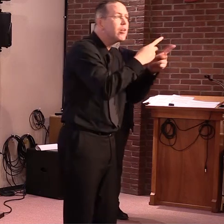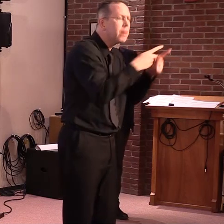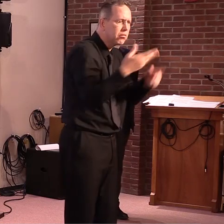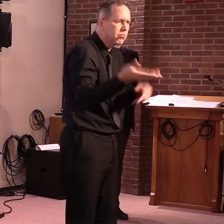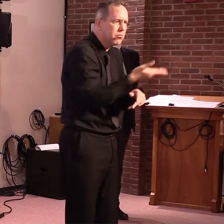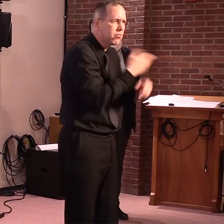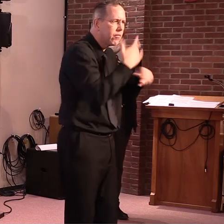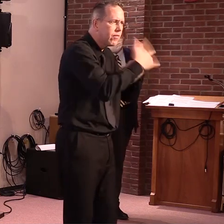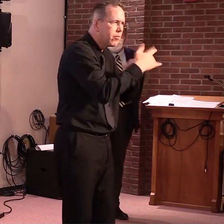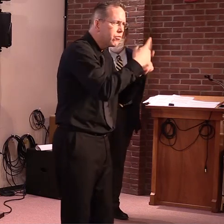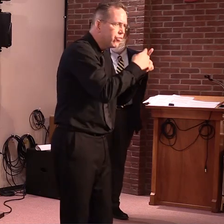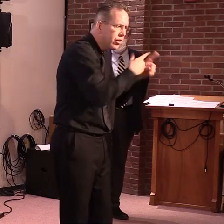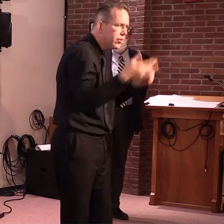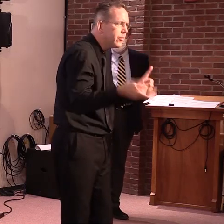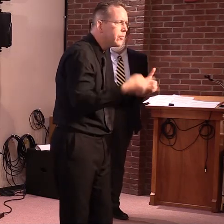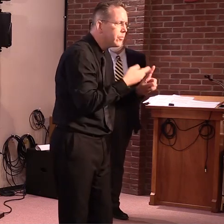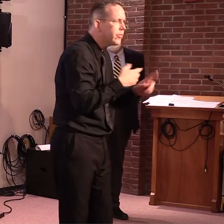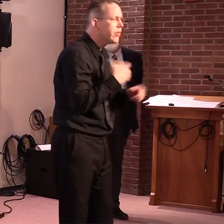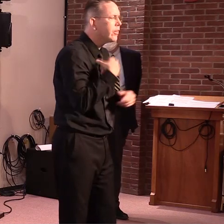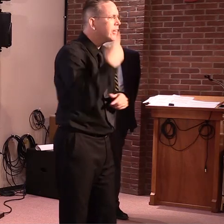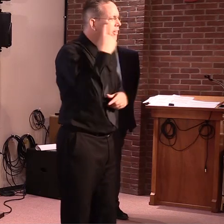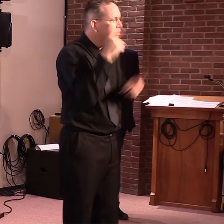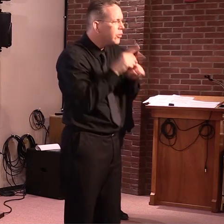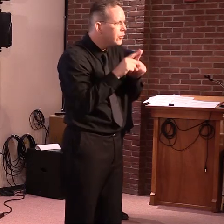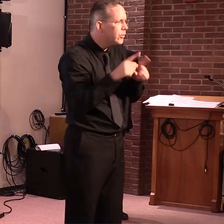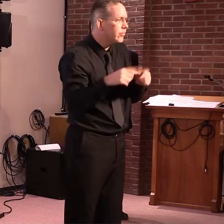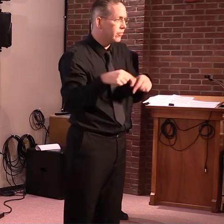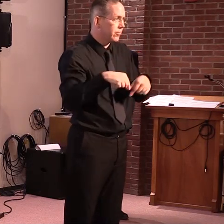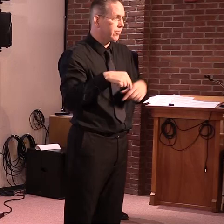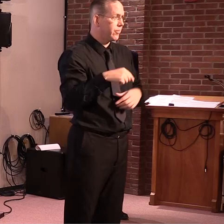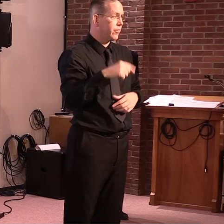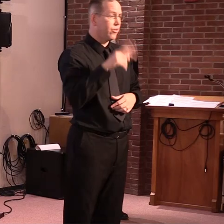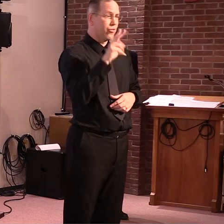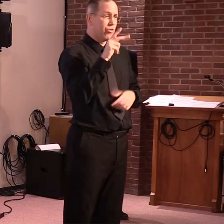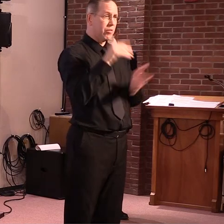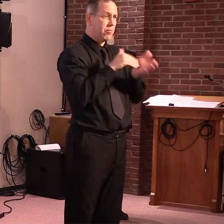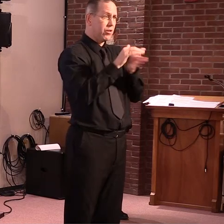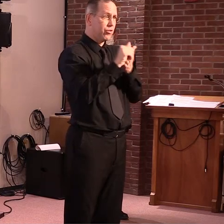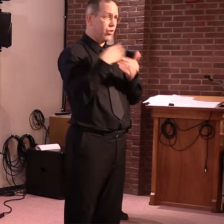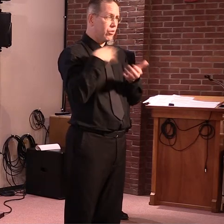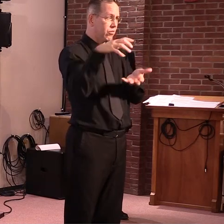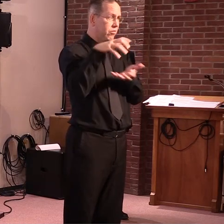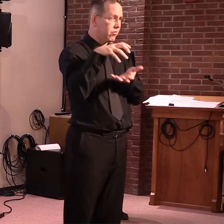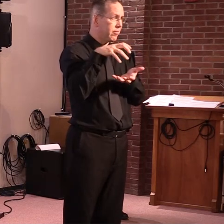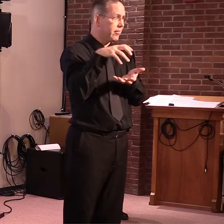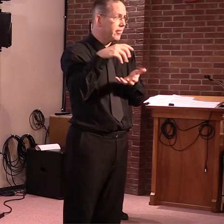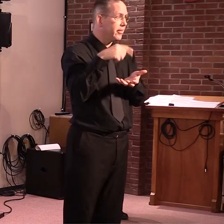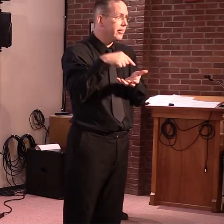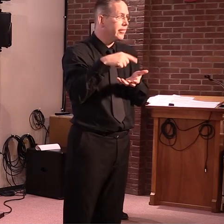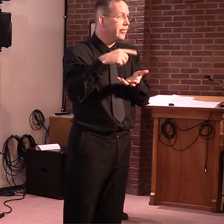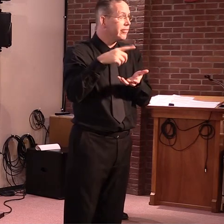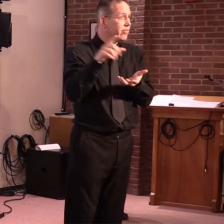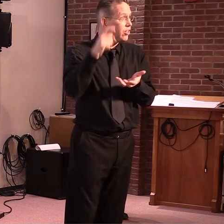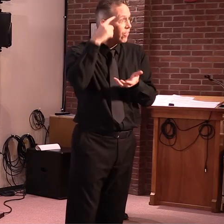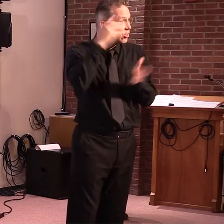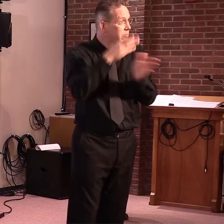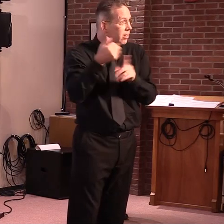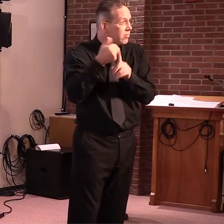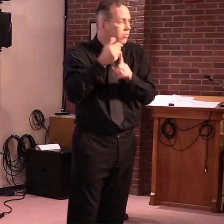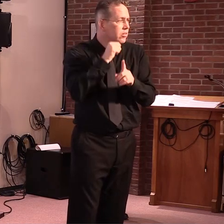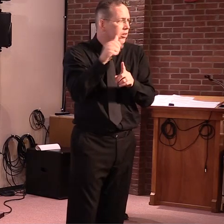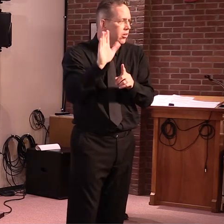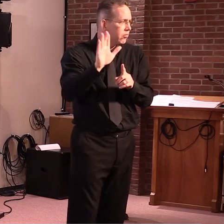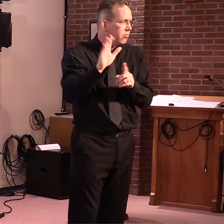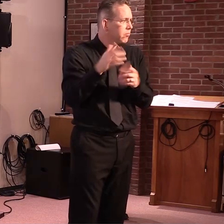proposed in his housing economic development housing package. There are two components here. There is